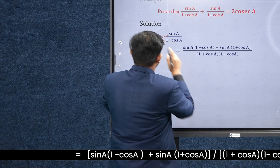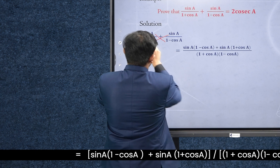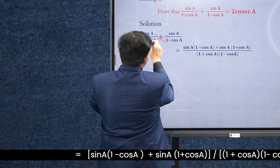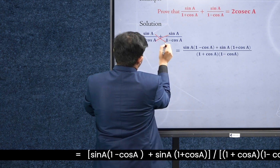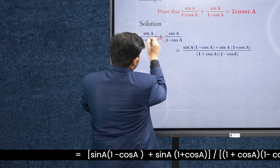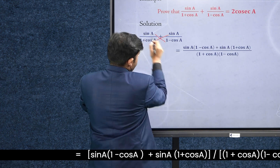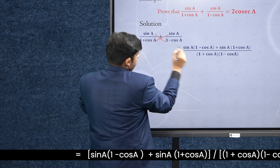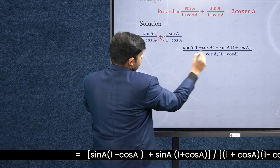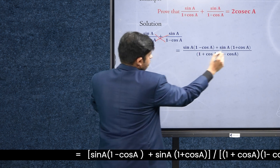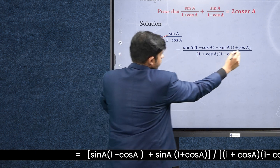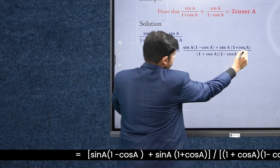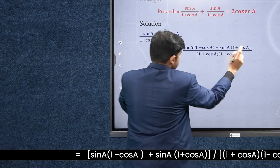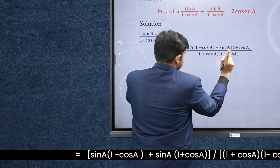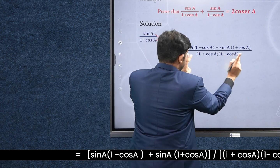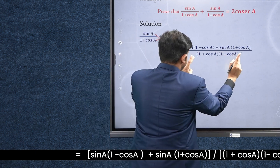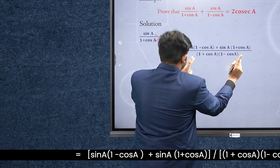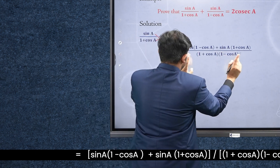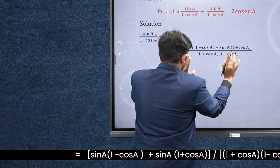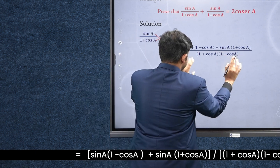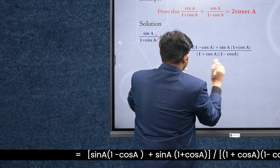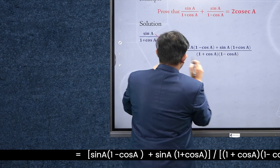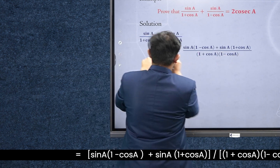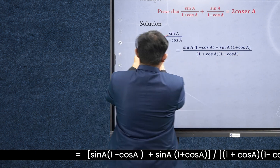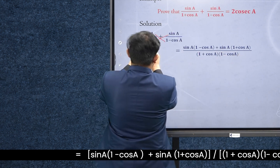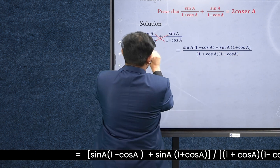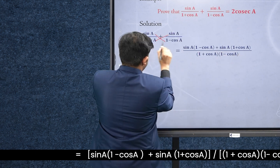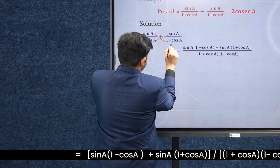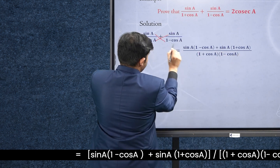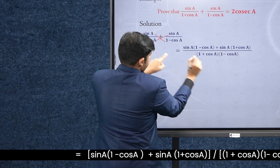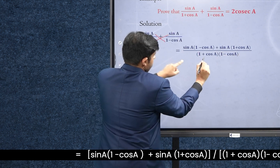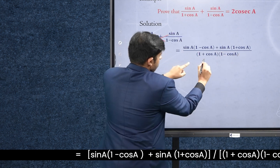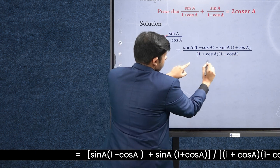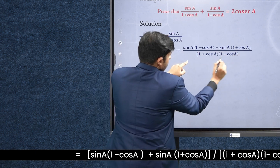A into 1 plus cos A by 1 plus cos A into 1 minus cos A.